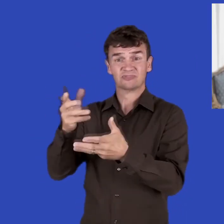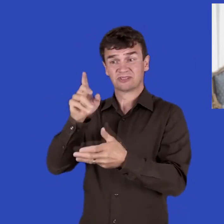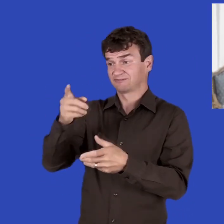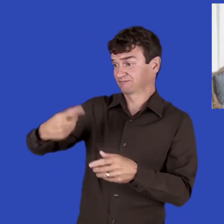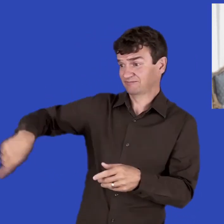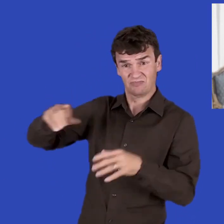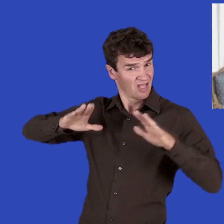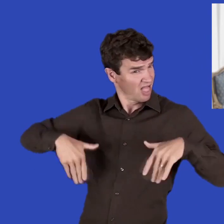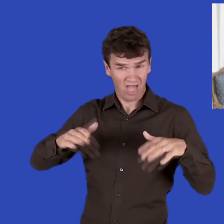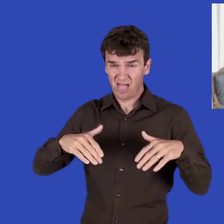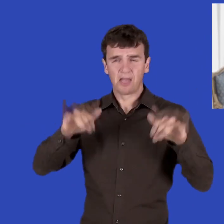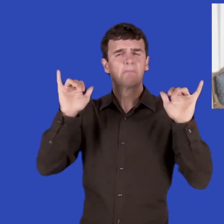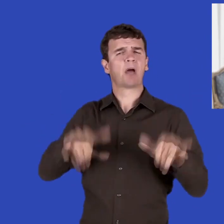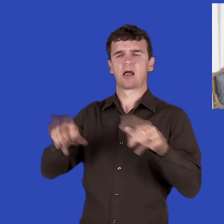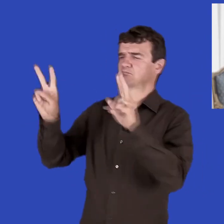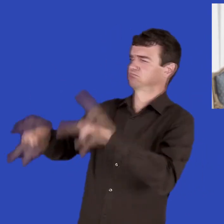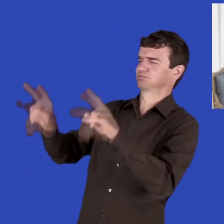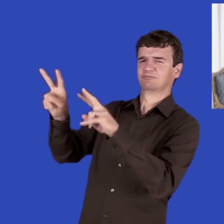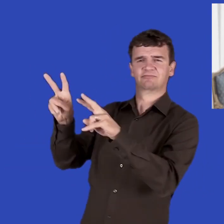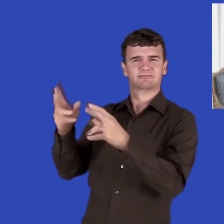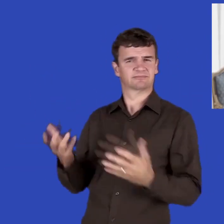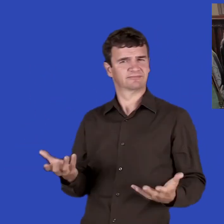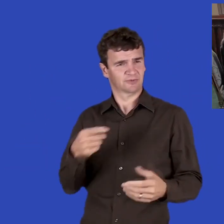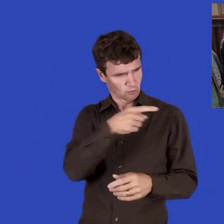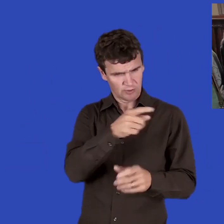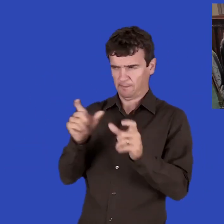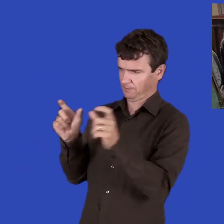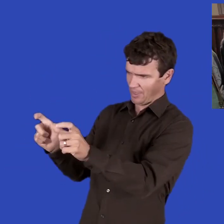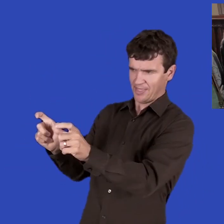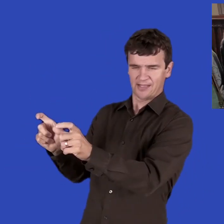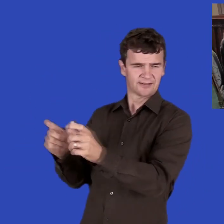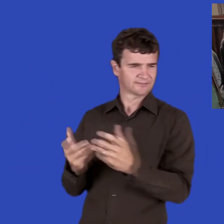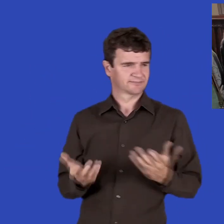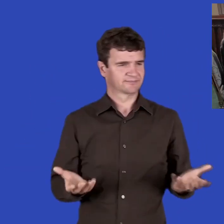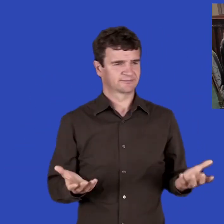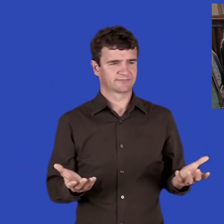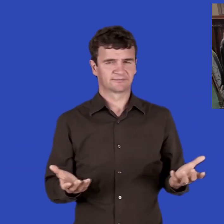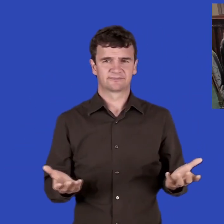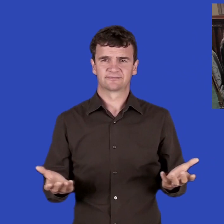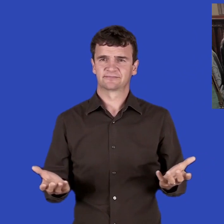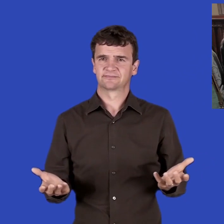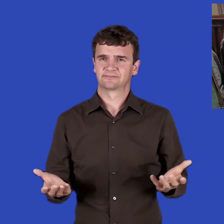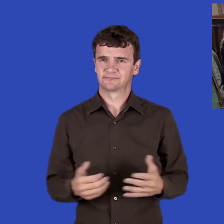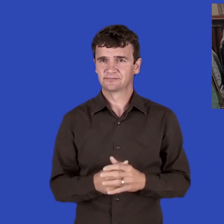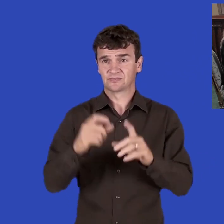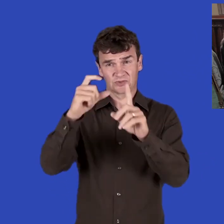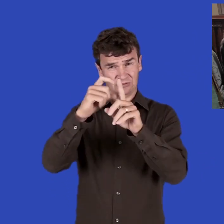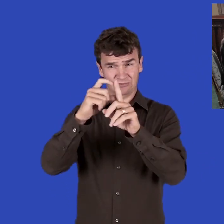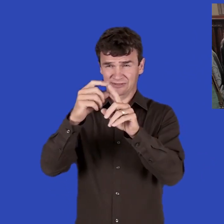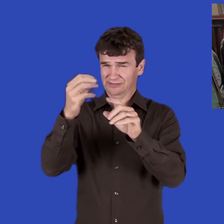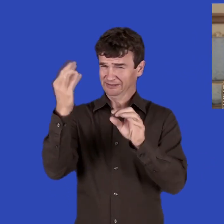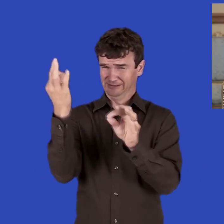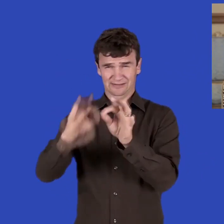shocked to have that label attached to them. But if you've been responsible for bad design, you're handicapping